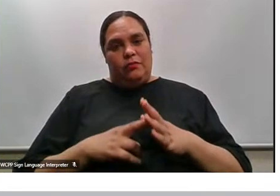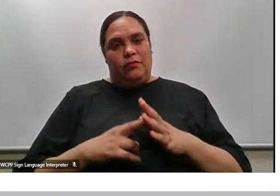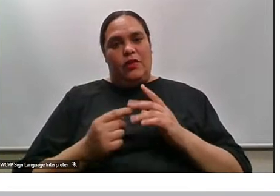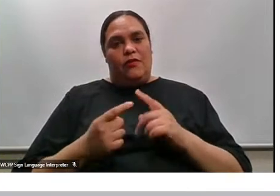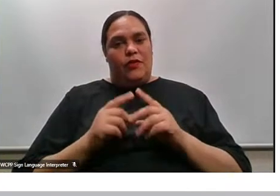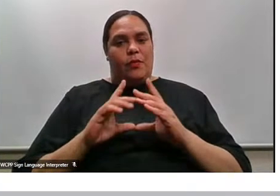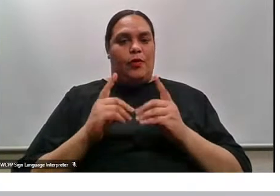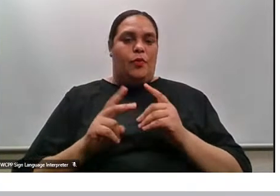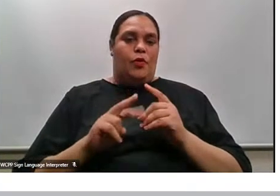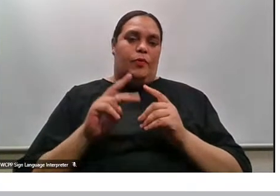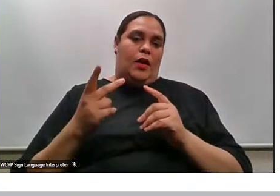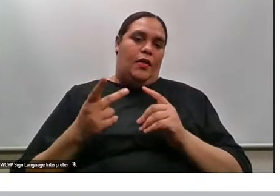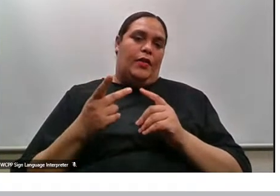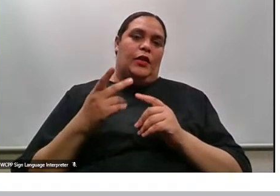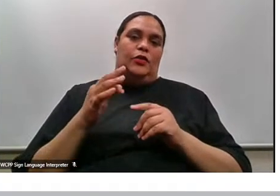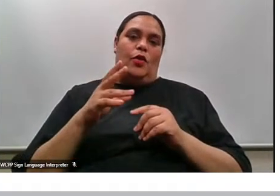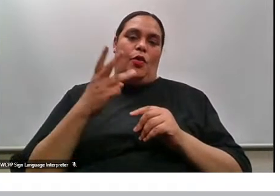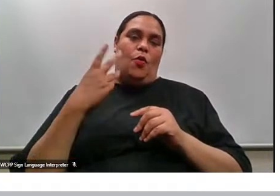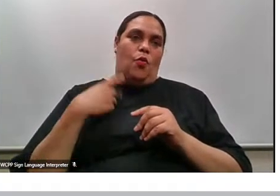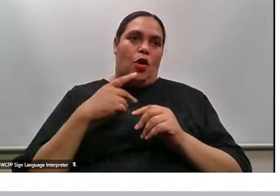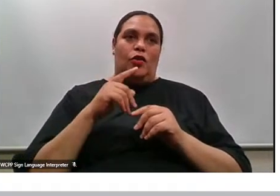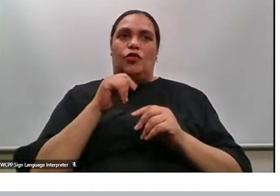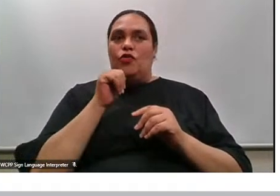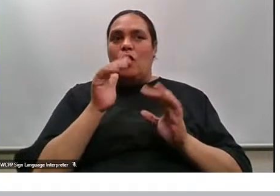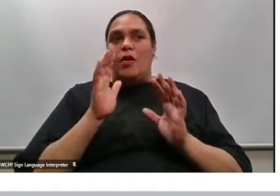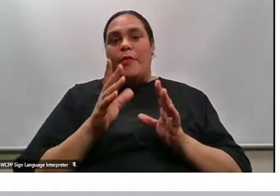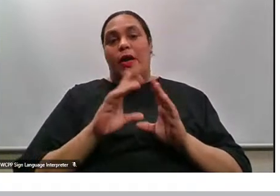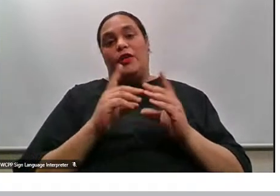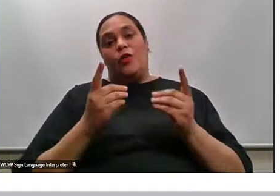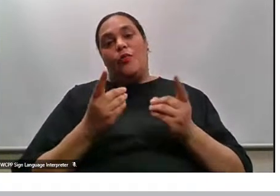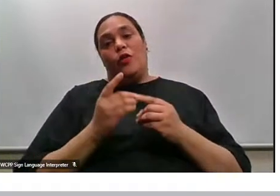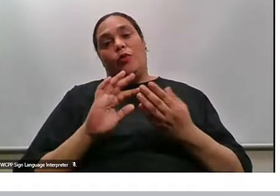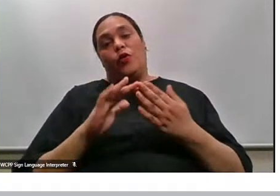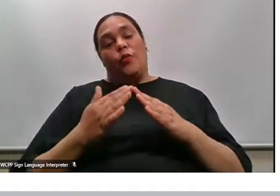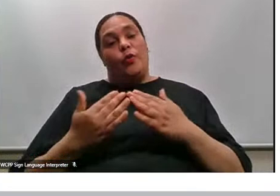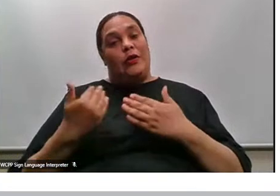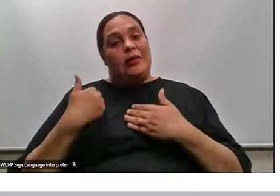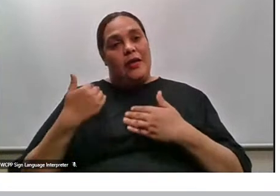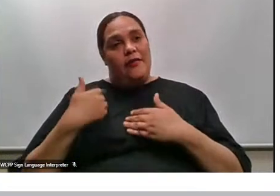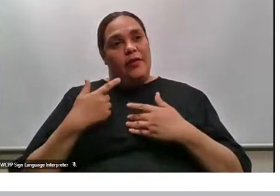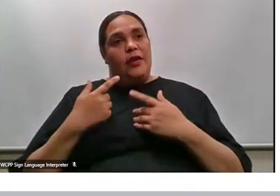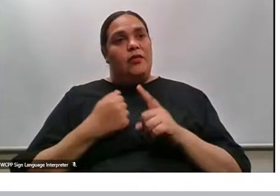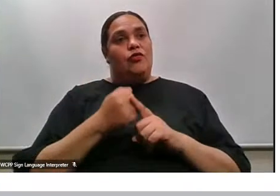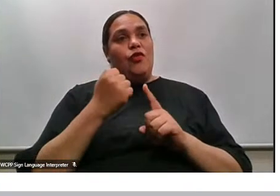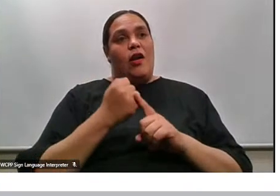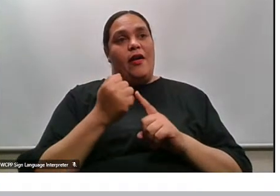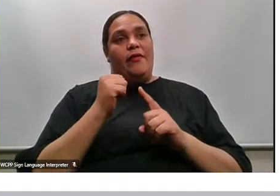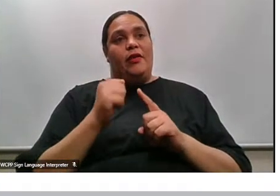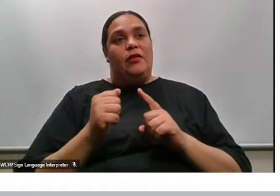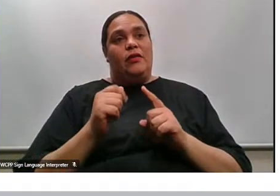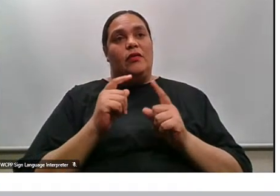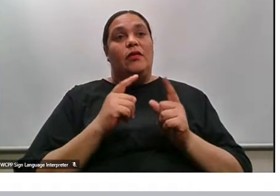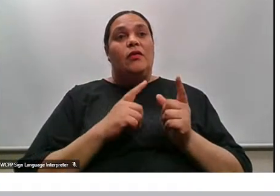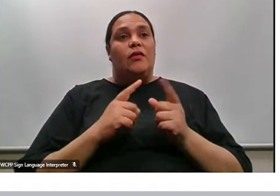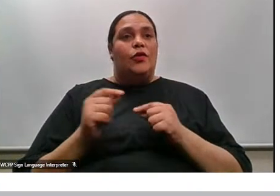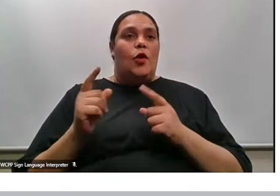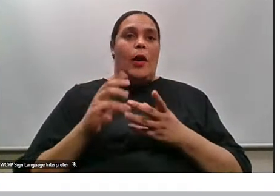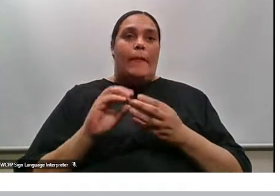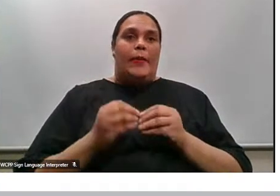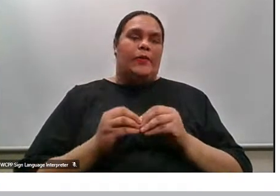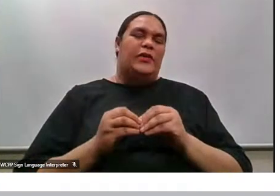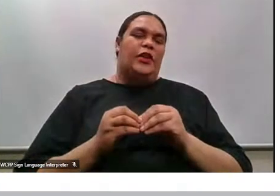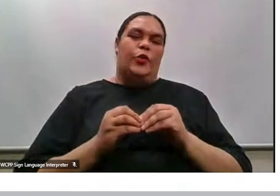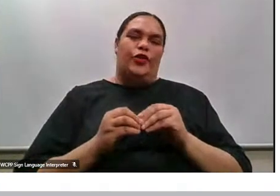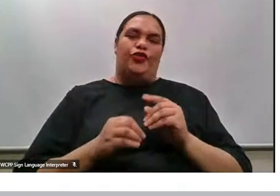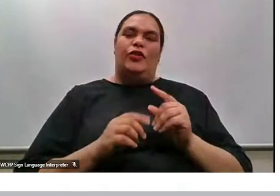other departments there. So it was not just the Department of Community Safety driving the change and the amendments, but also